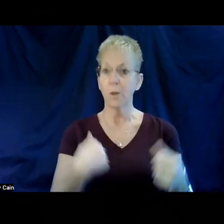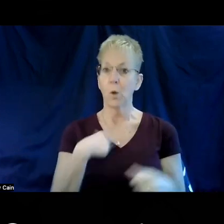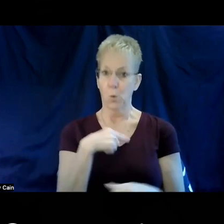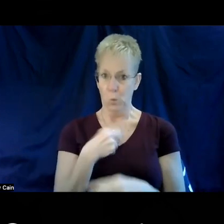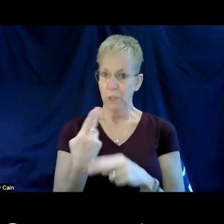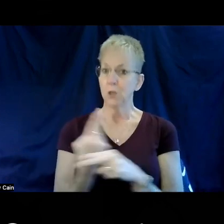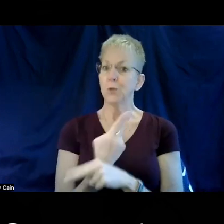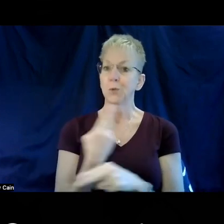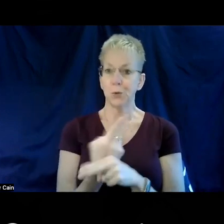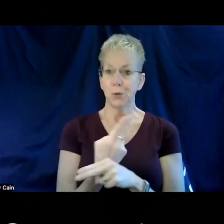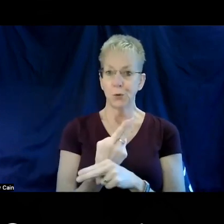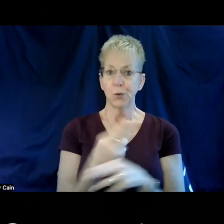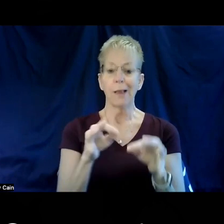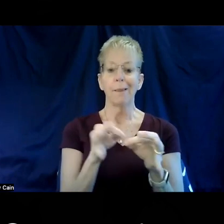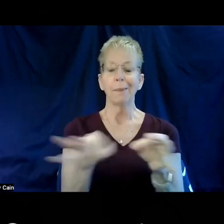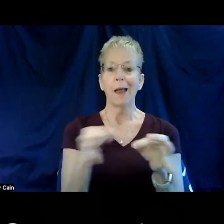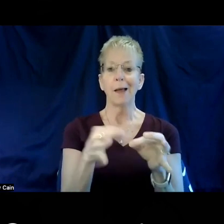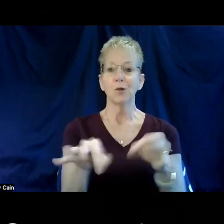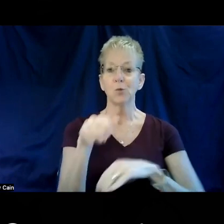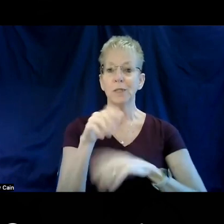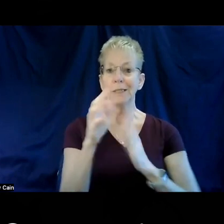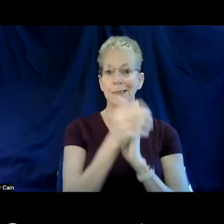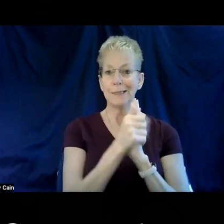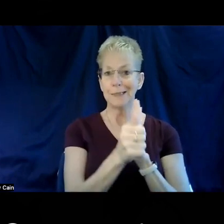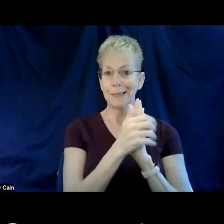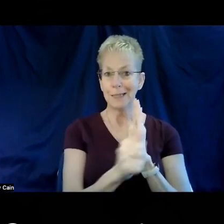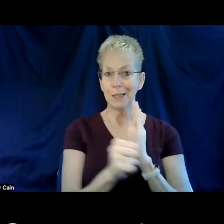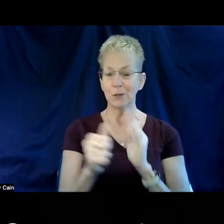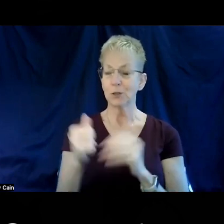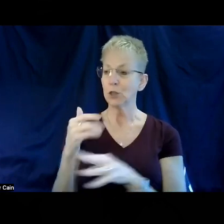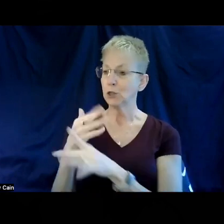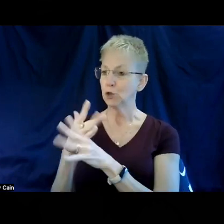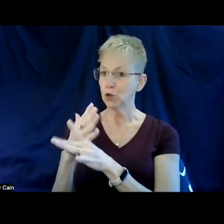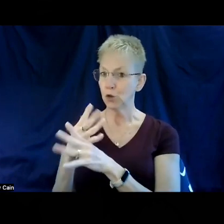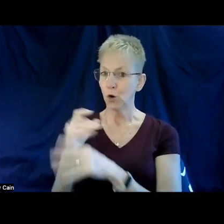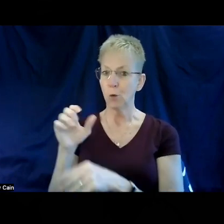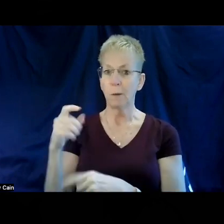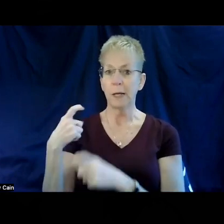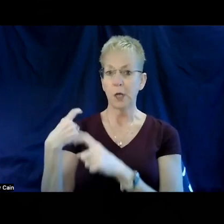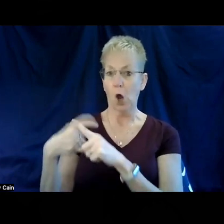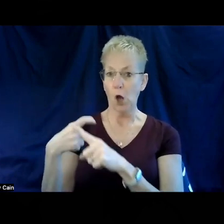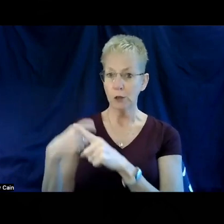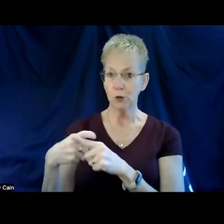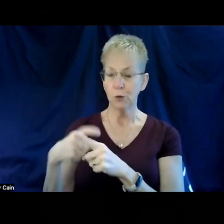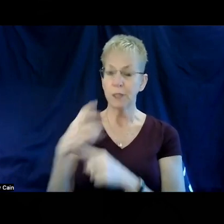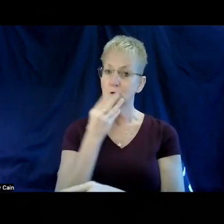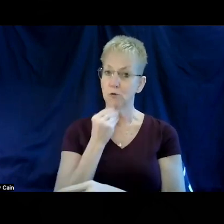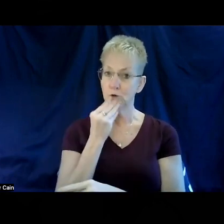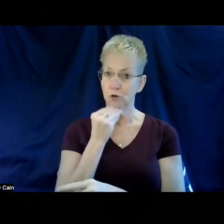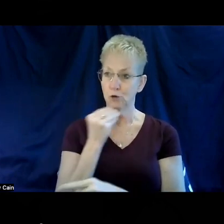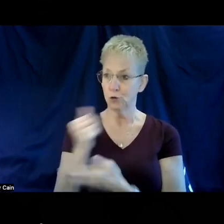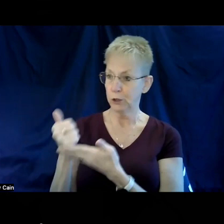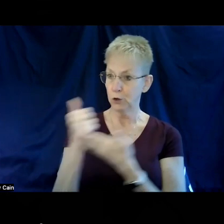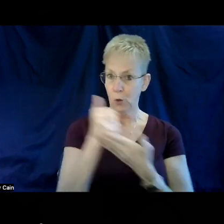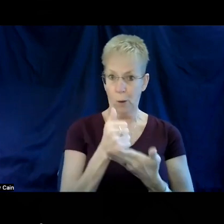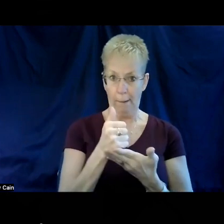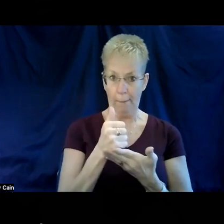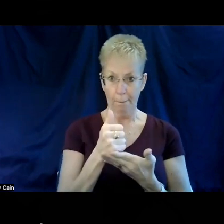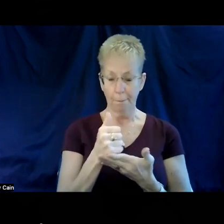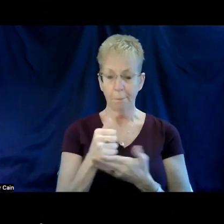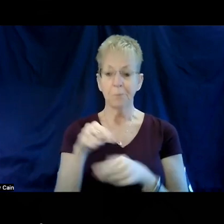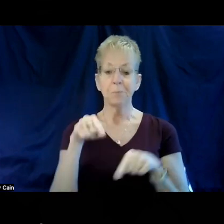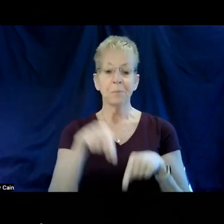the language skills of German and Austrian Jews to in many different ways. And in this